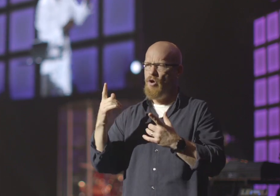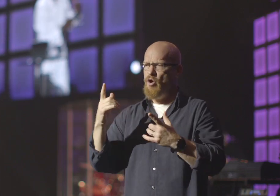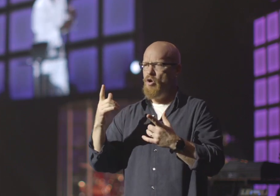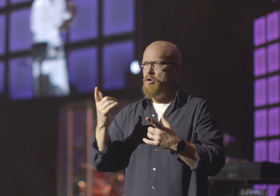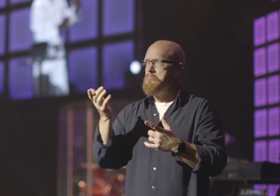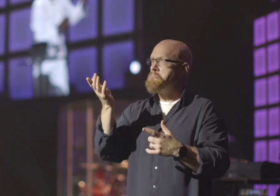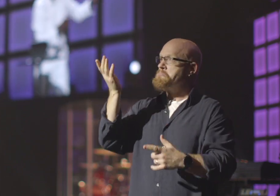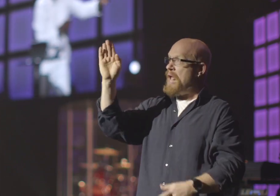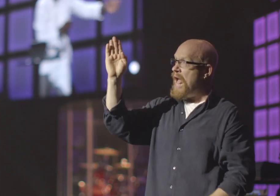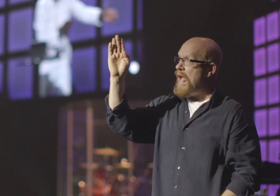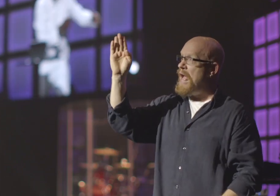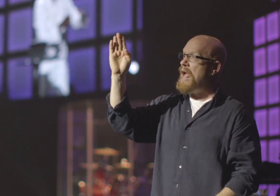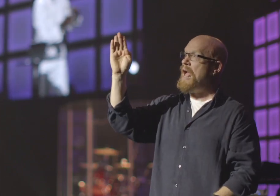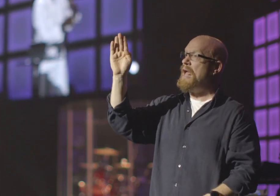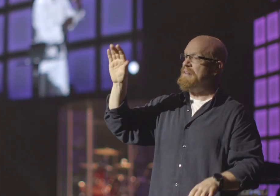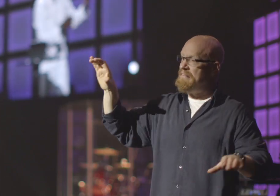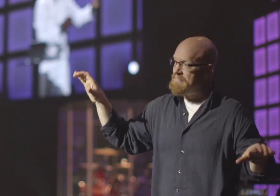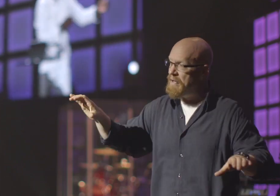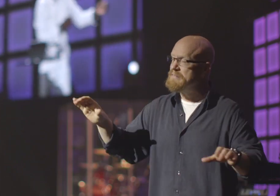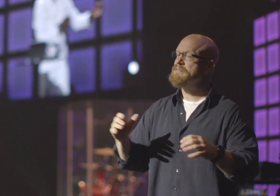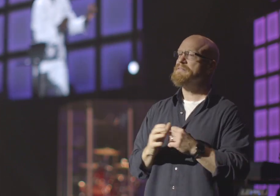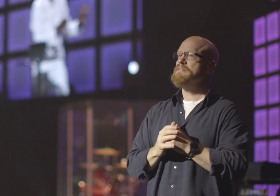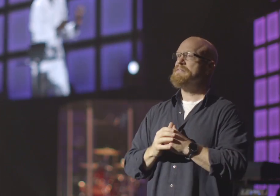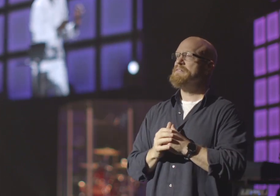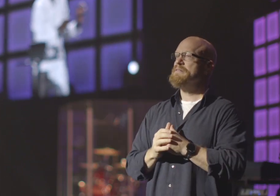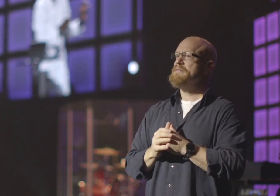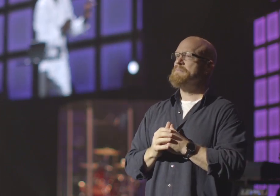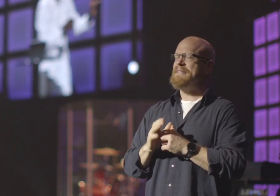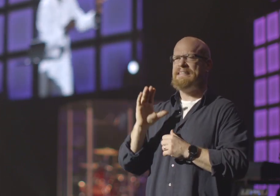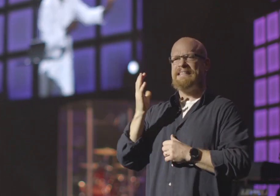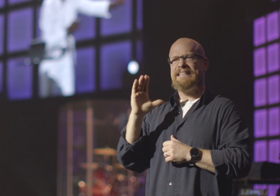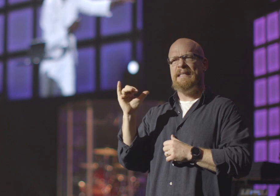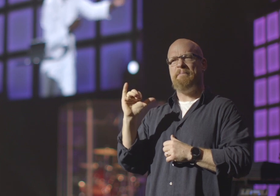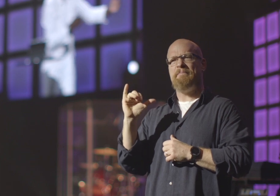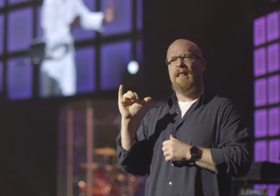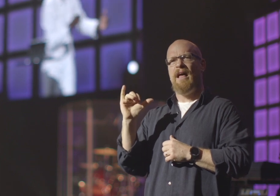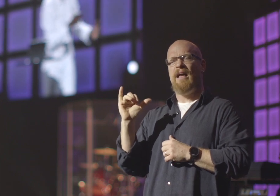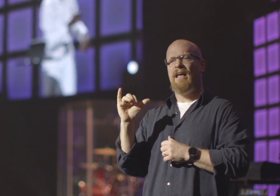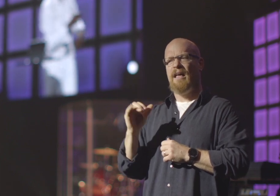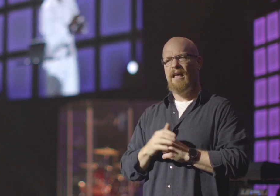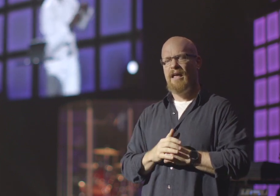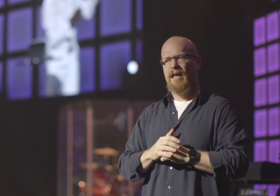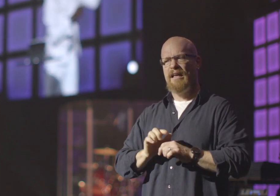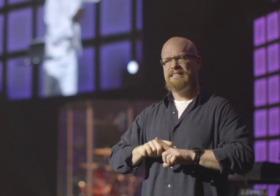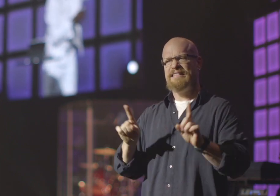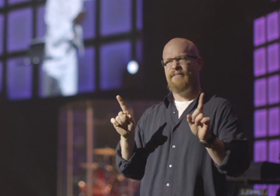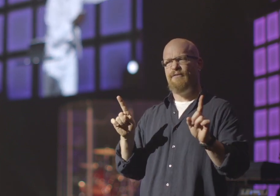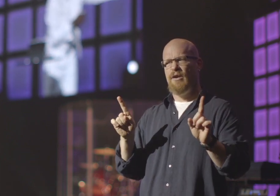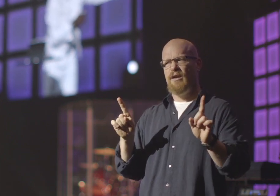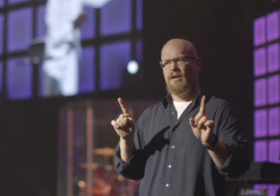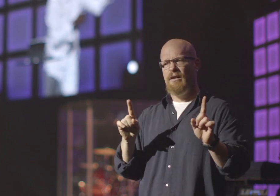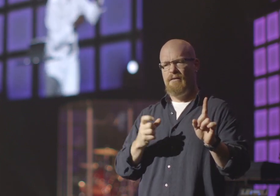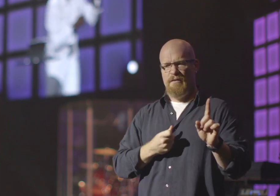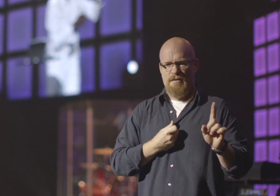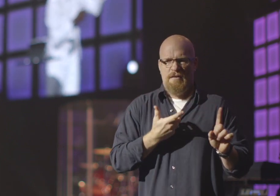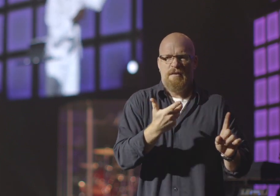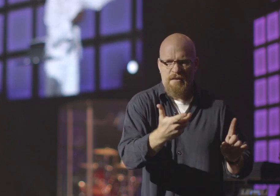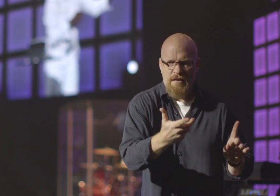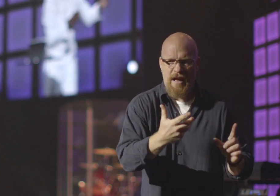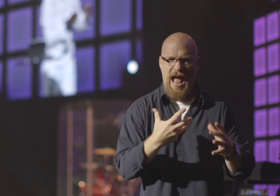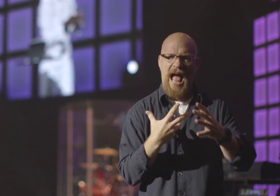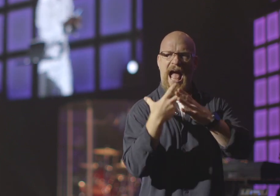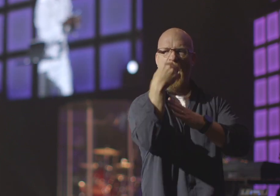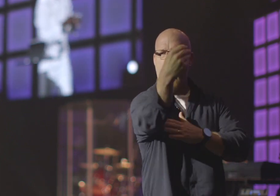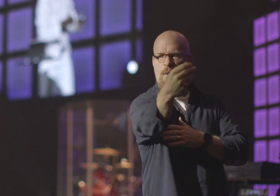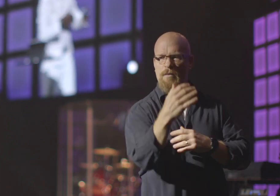He walks the same, everything the same. But man, it seemed like something different is spewing out of him, coming out of